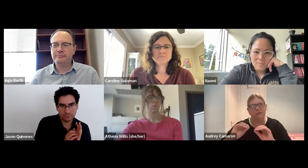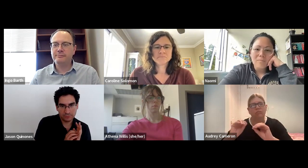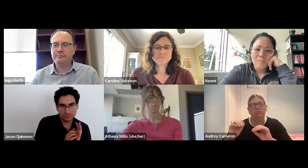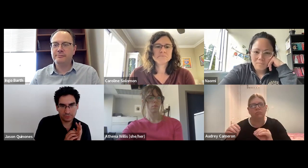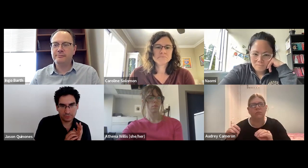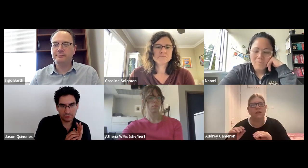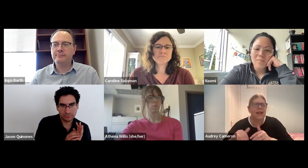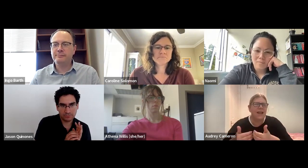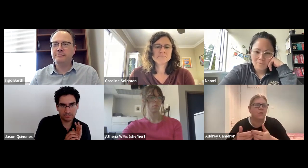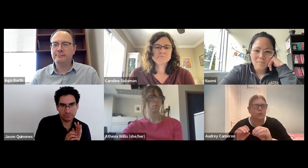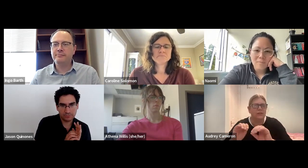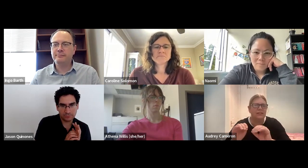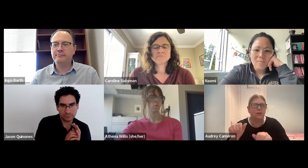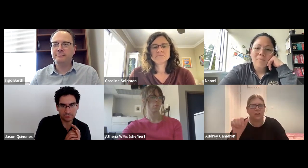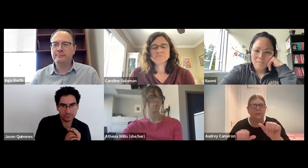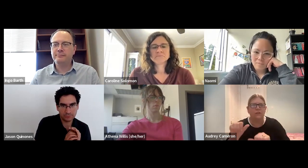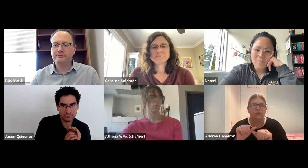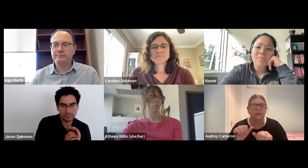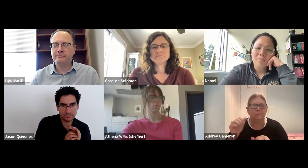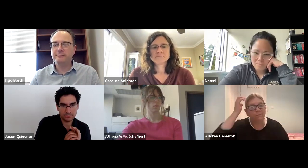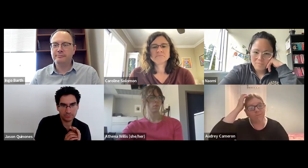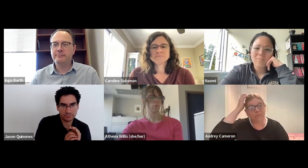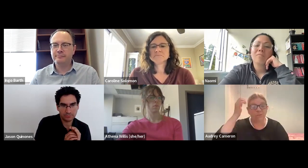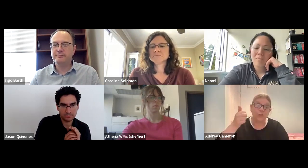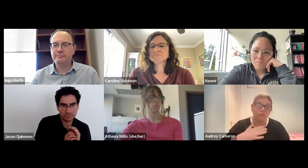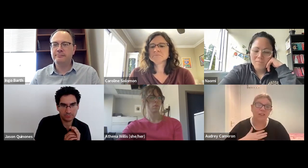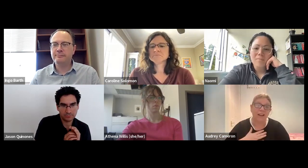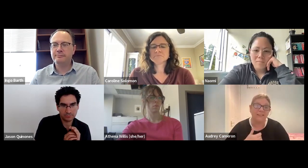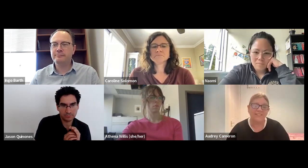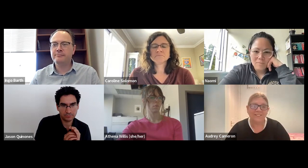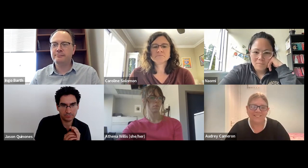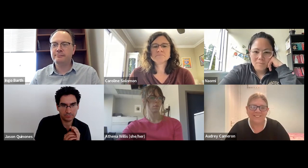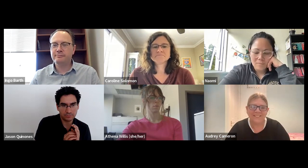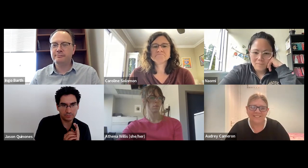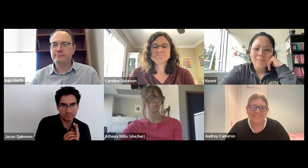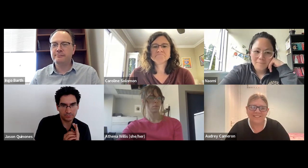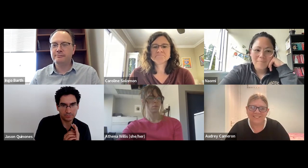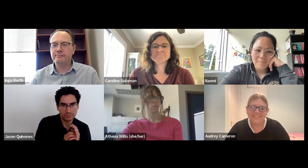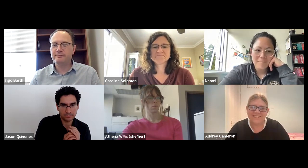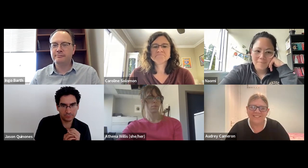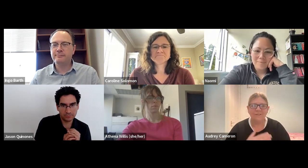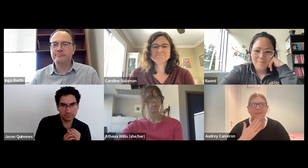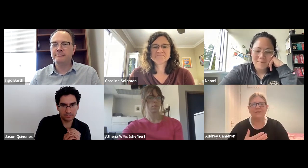And I teach hearing people as I teach science to hearing people.